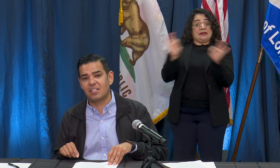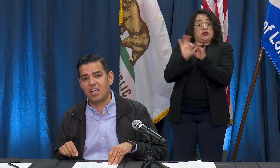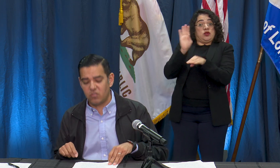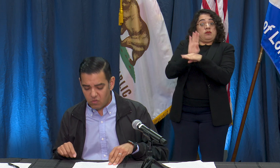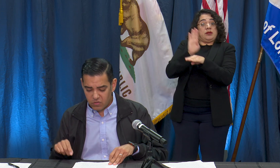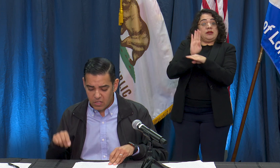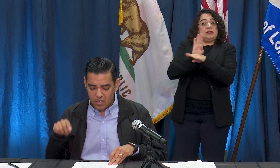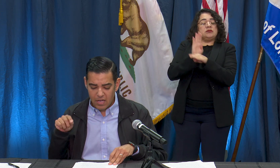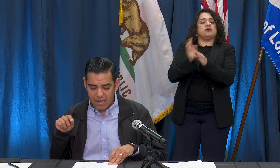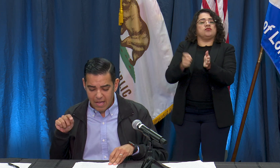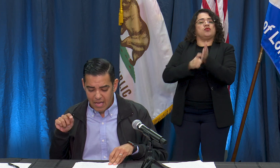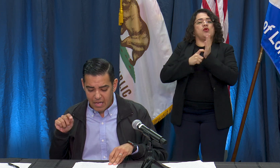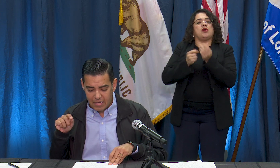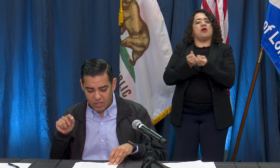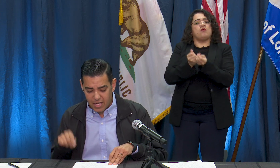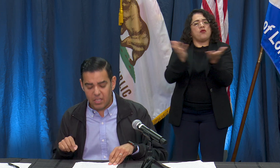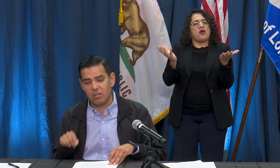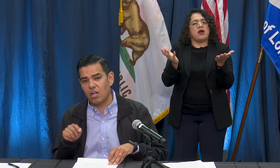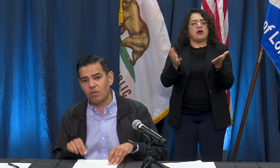hand sanitizers